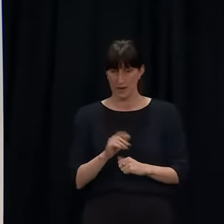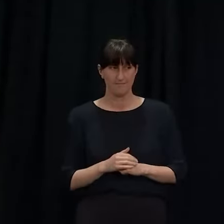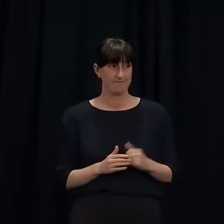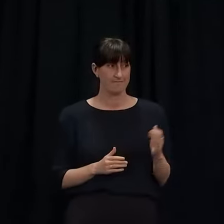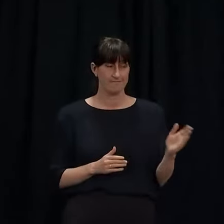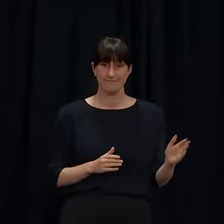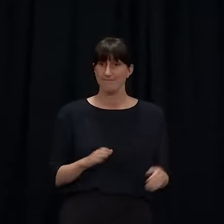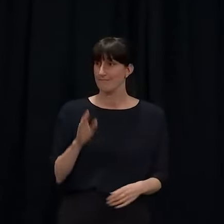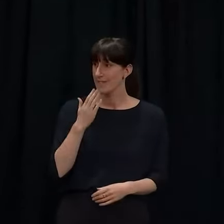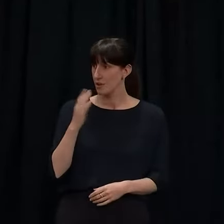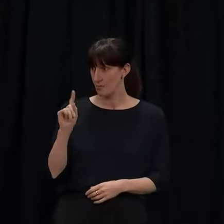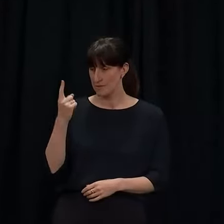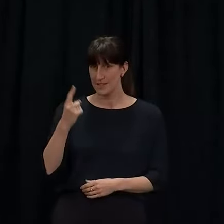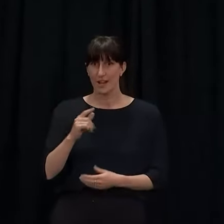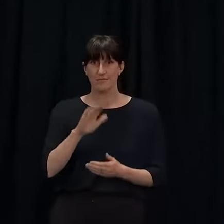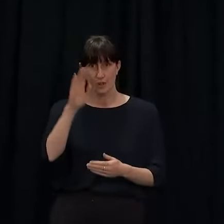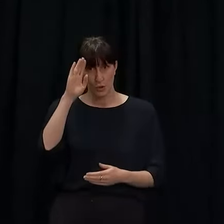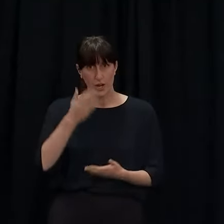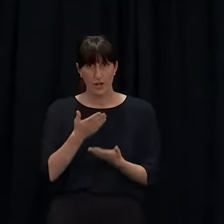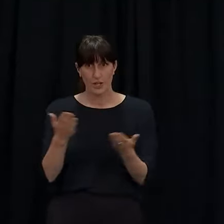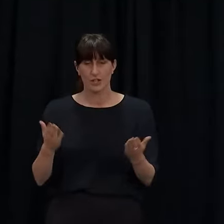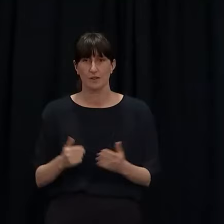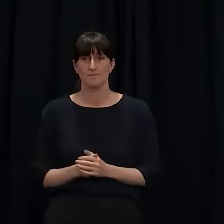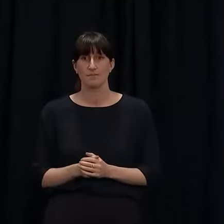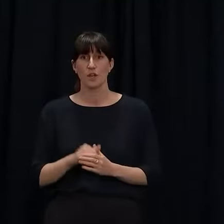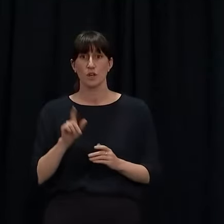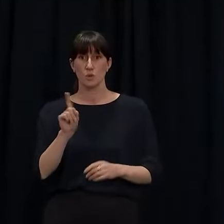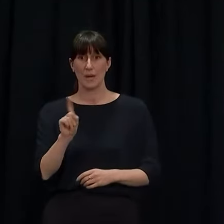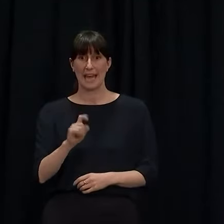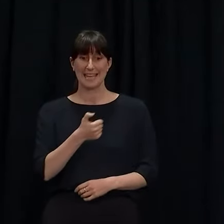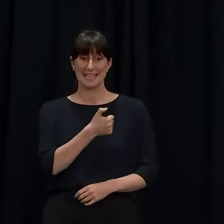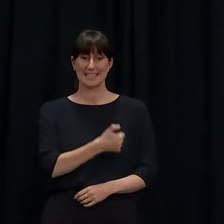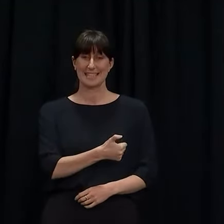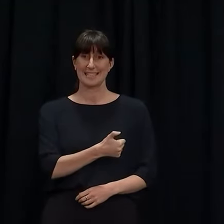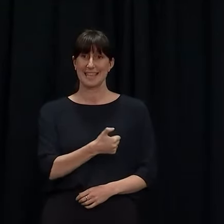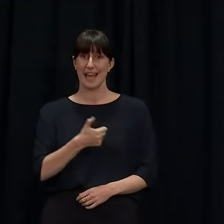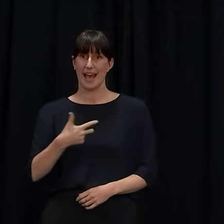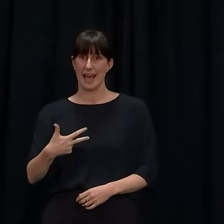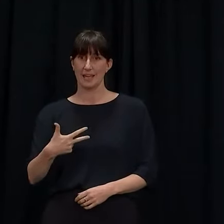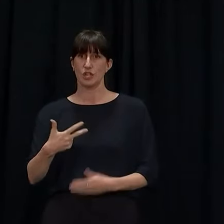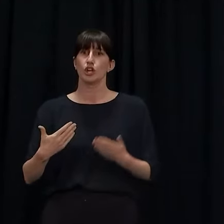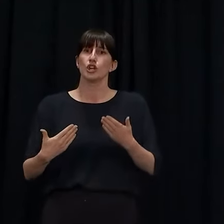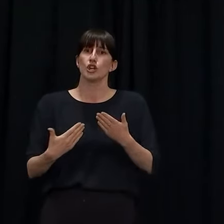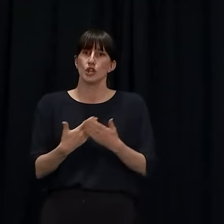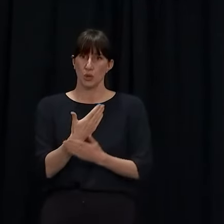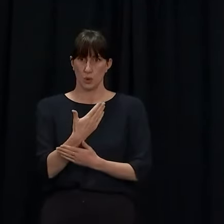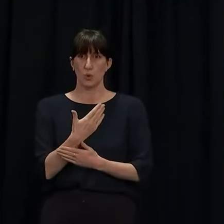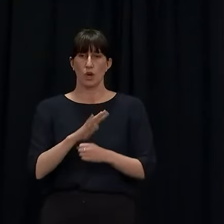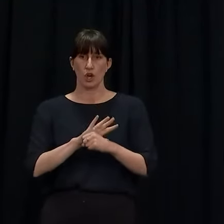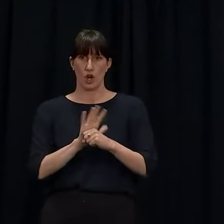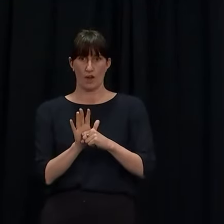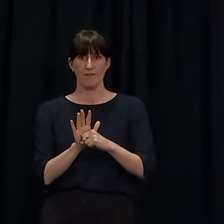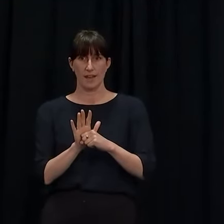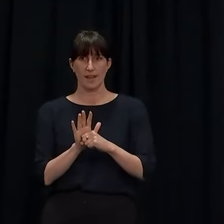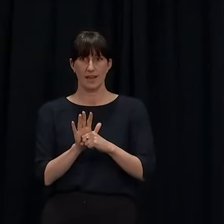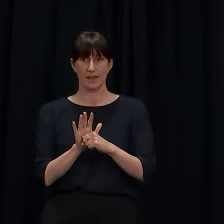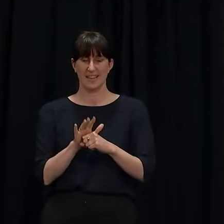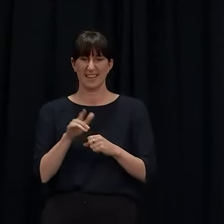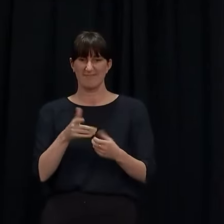koutou. Today we are reporting 68 new community cases since 9 o'clock